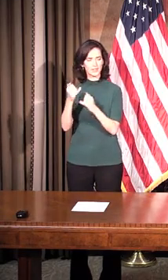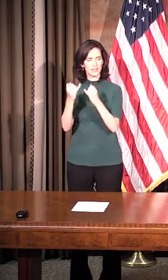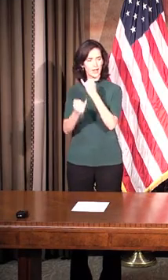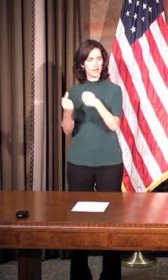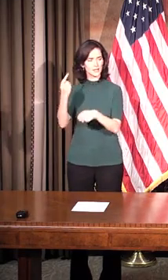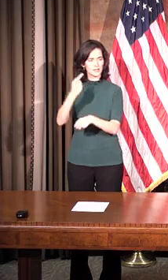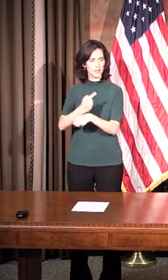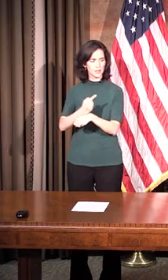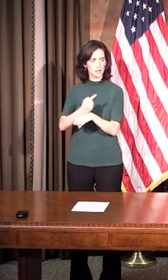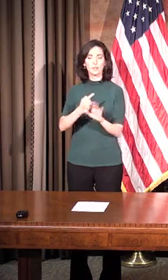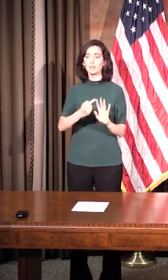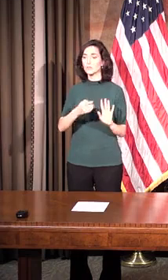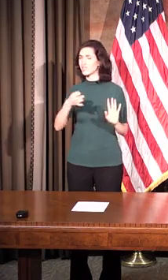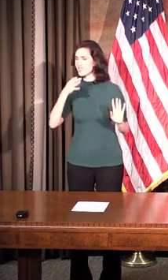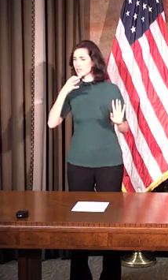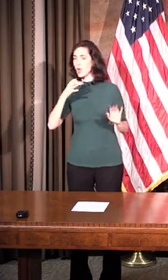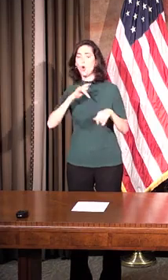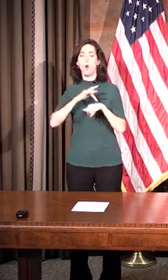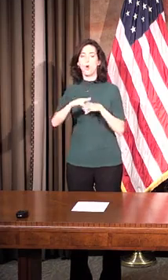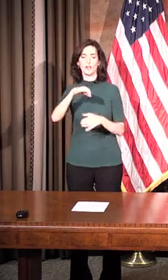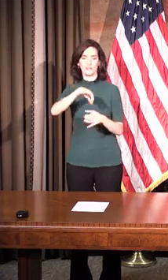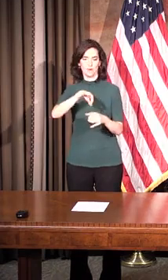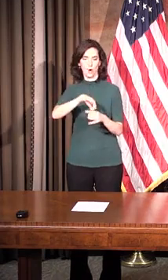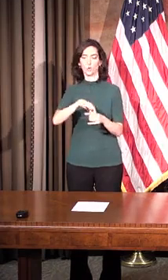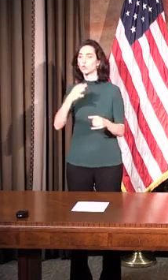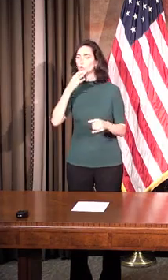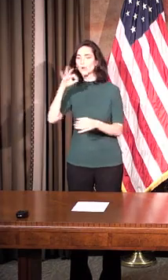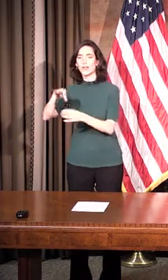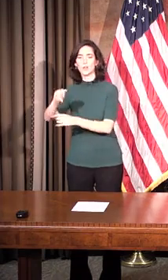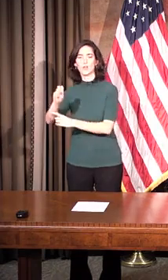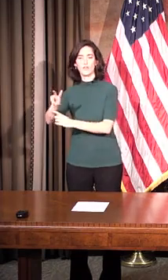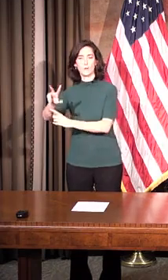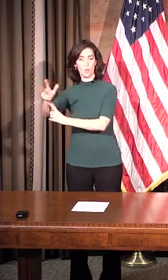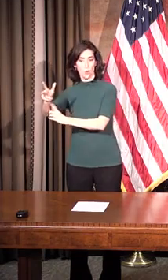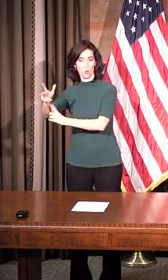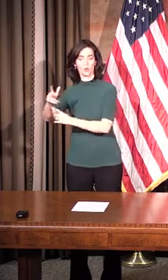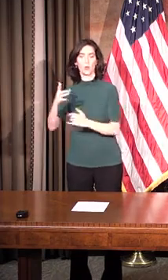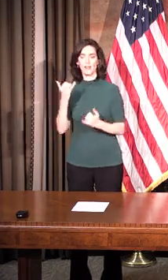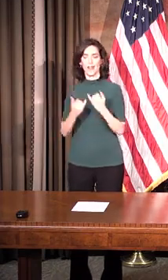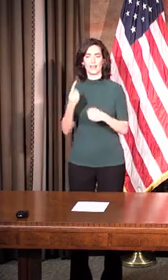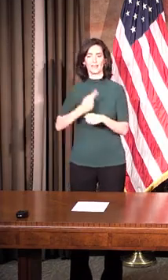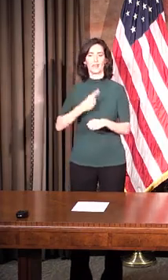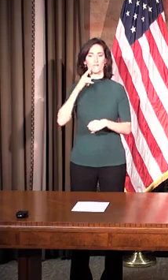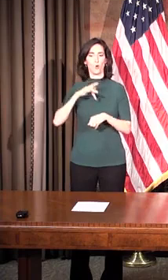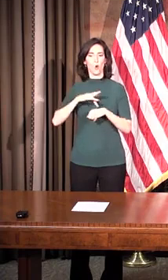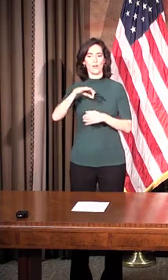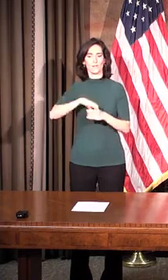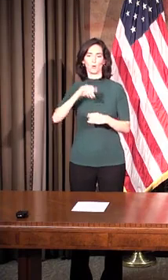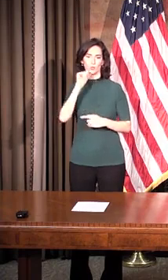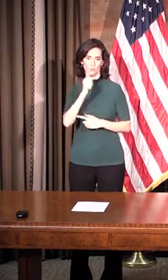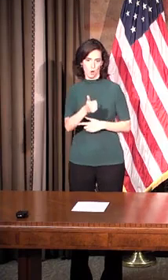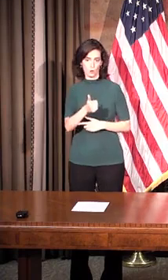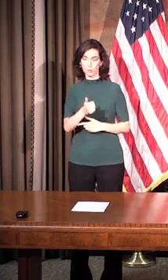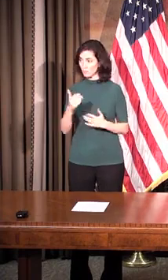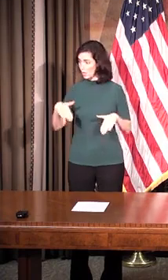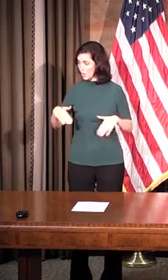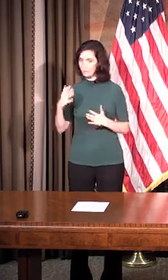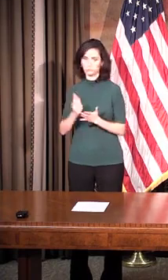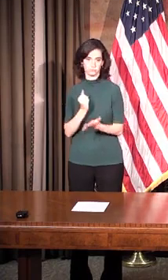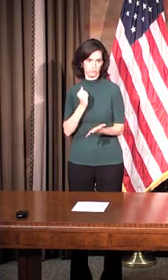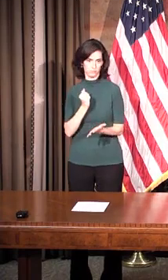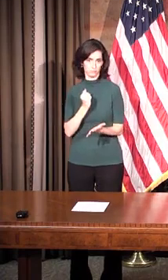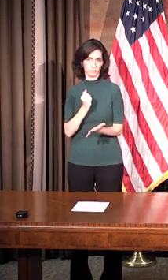3rd election. So I encourage anyone, if you haven't already done so, take advantage of early voting. And again, tomorrow is the last